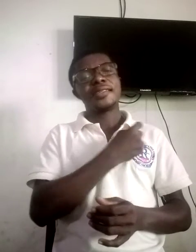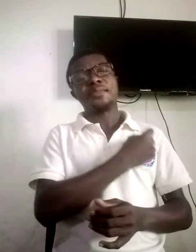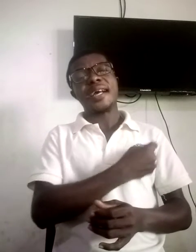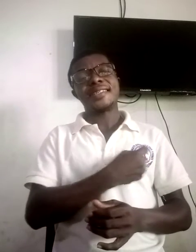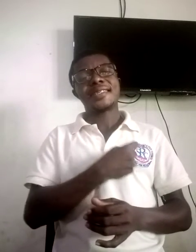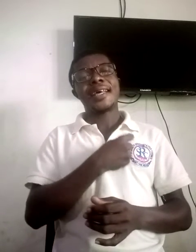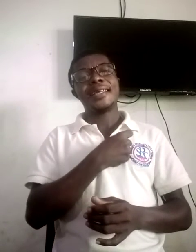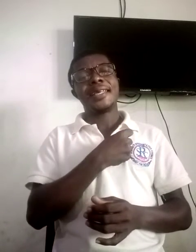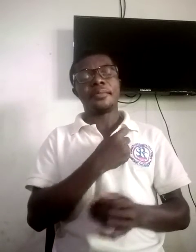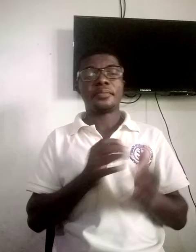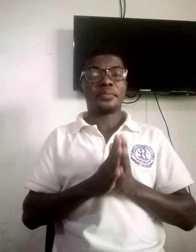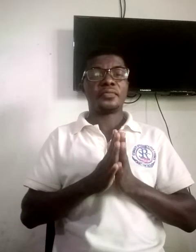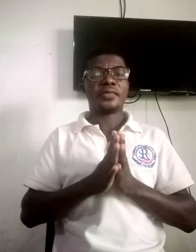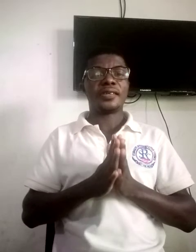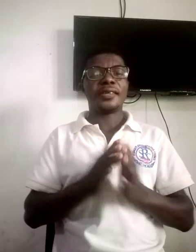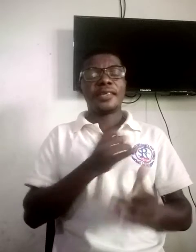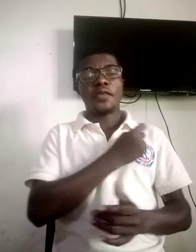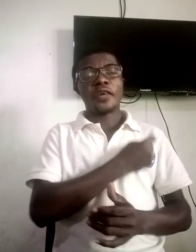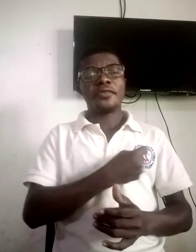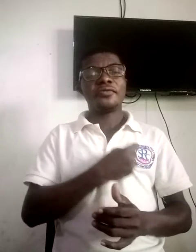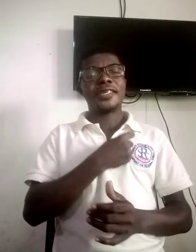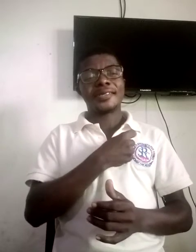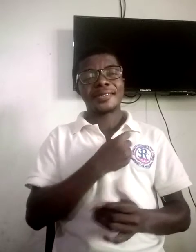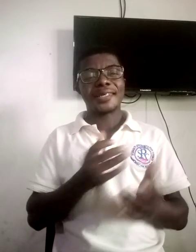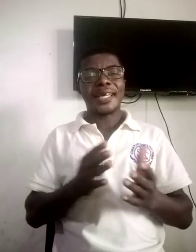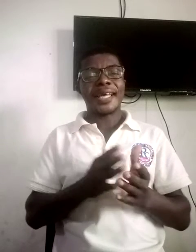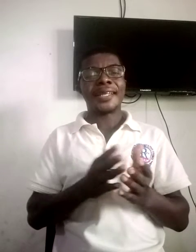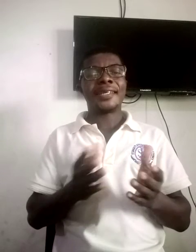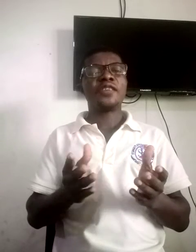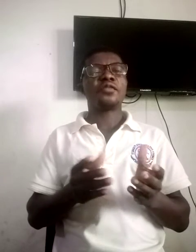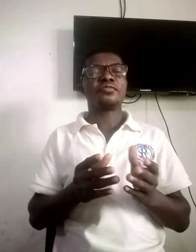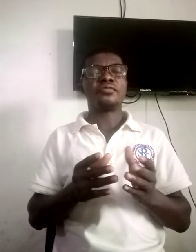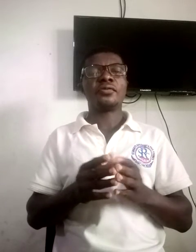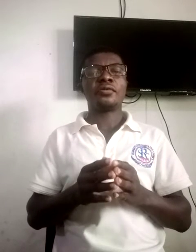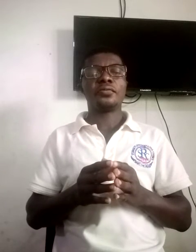my sign name. If I do this and the deaf want to know